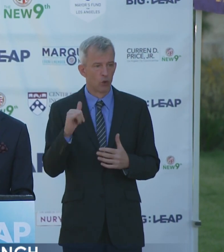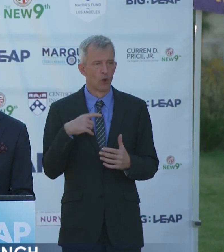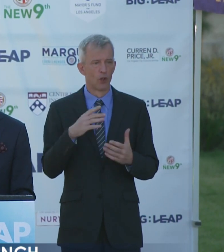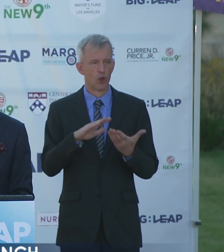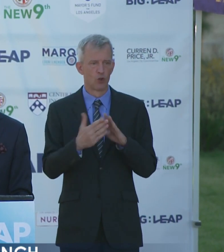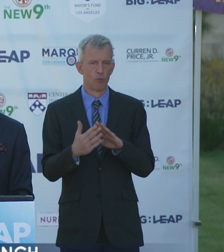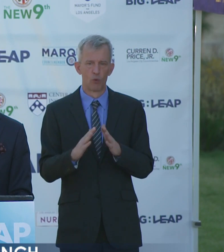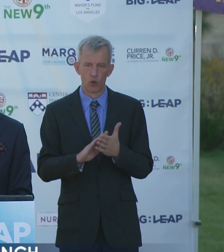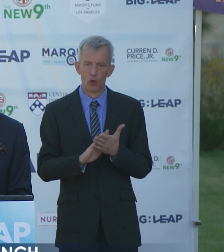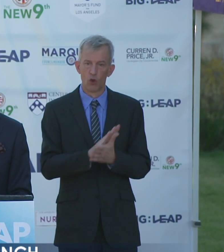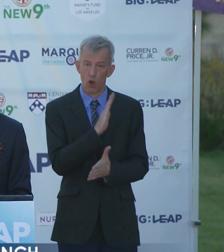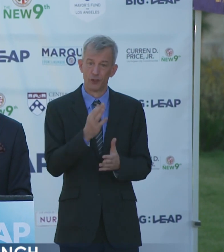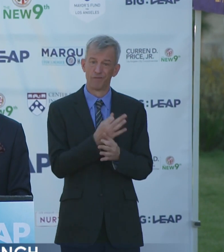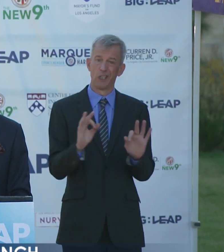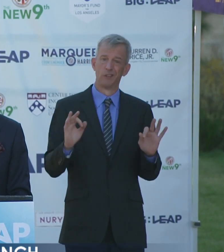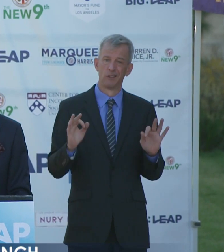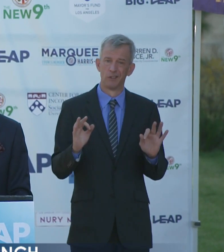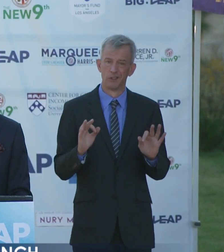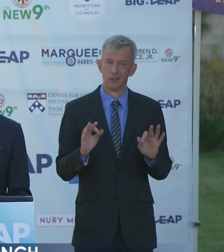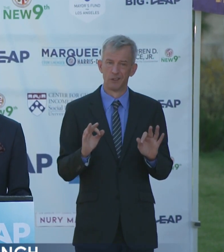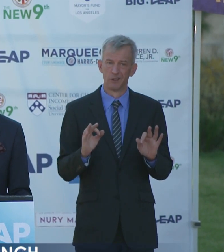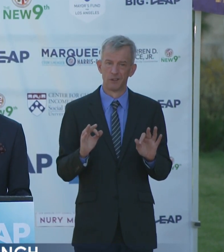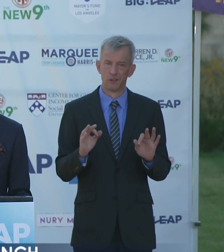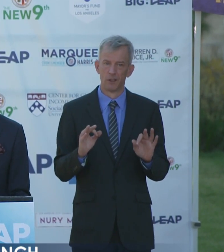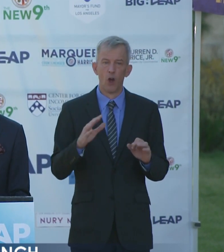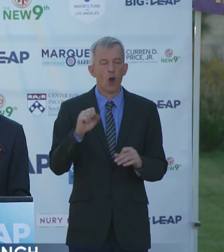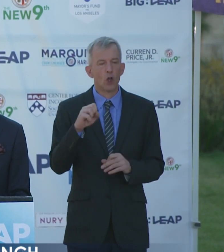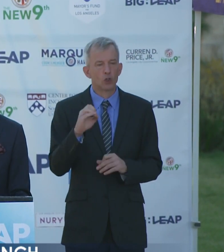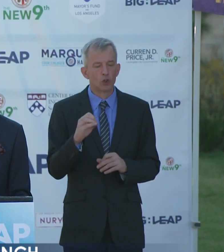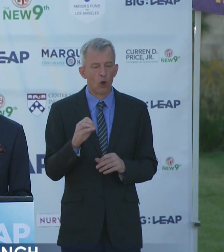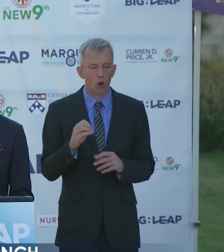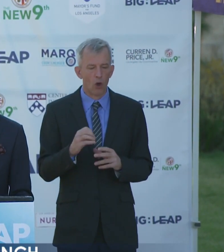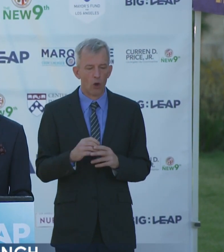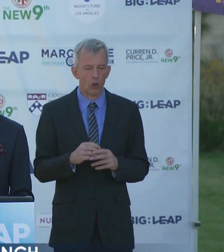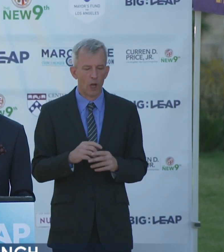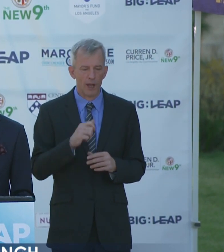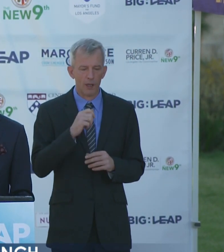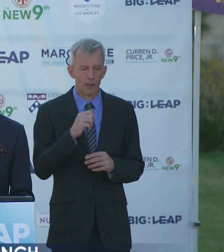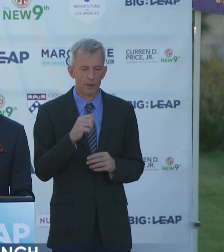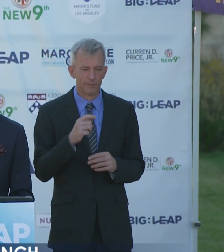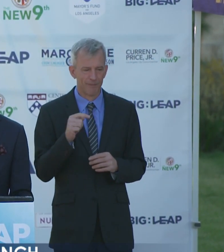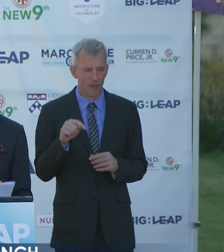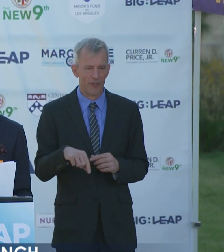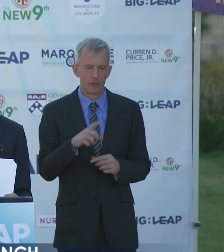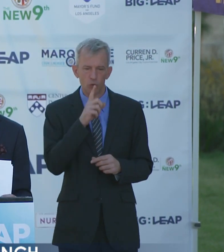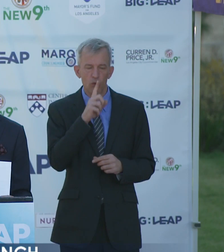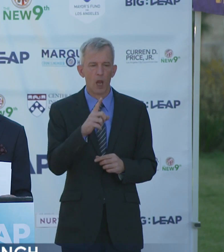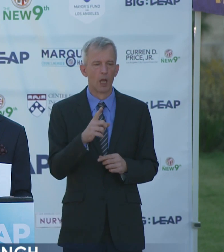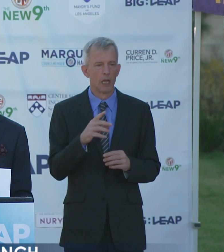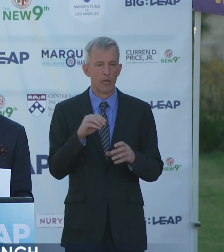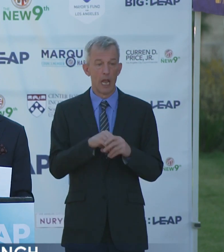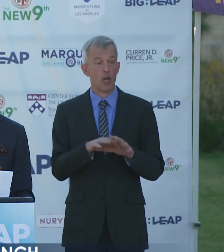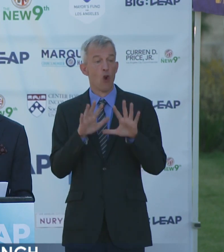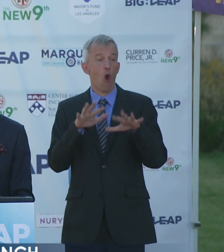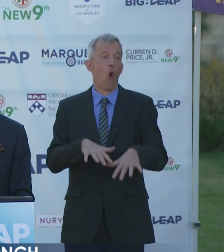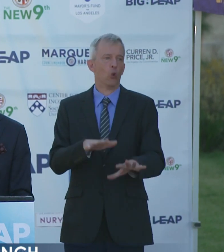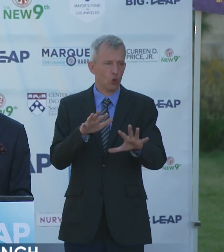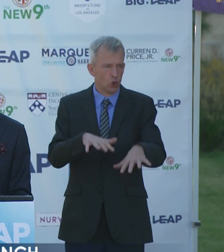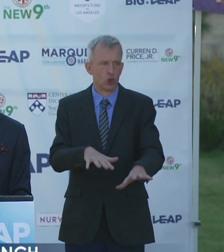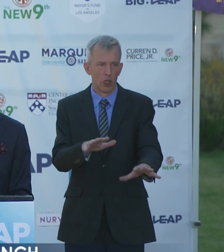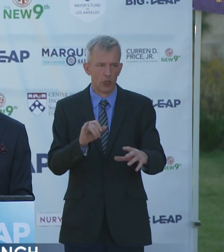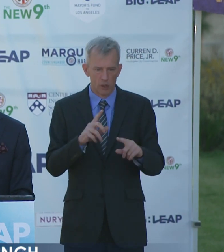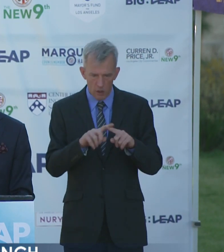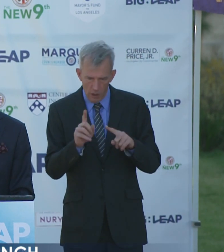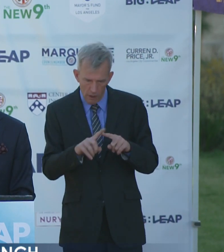not an island. It is in an ocean of programs and of strategies, because we don't want to manage poverty,